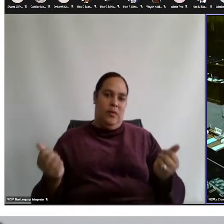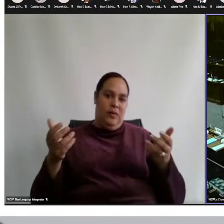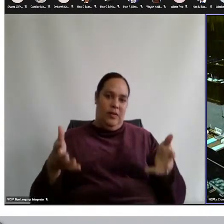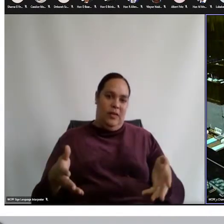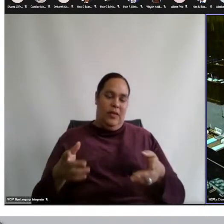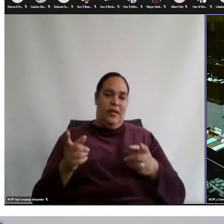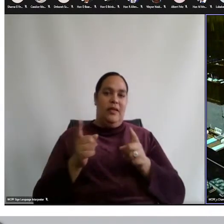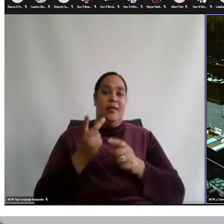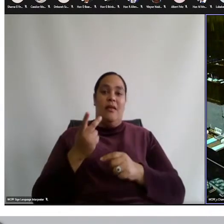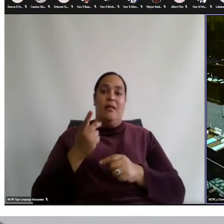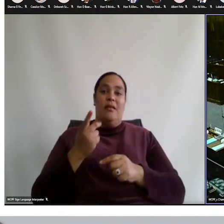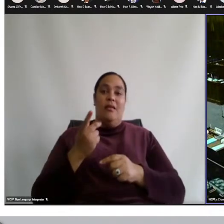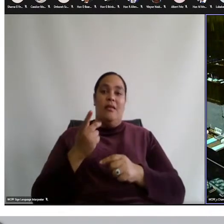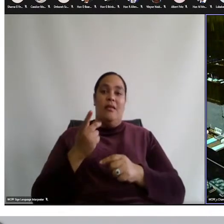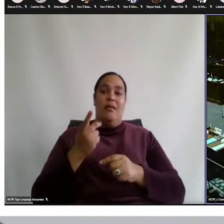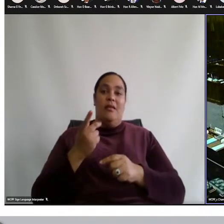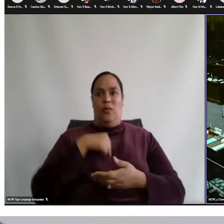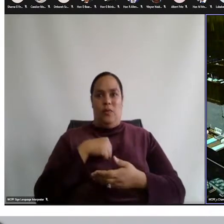that e on san help